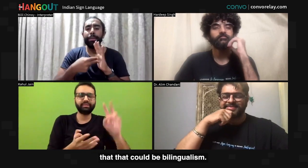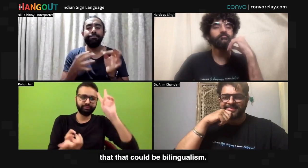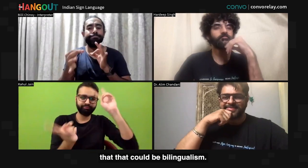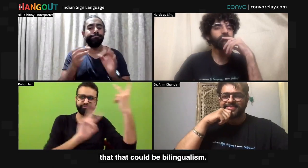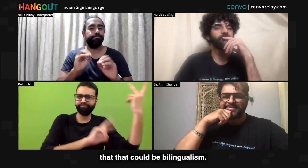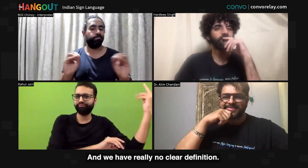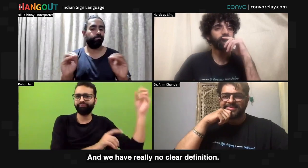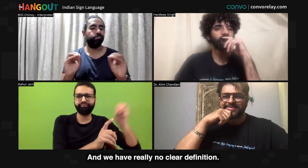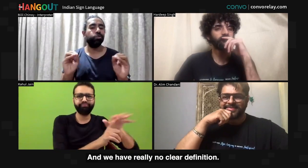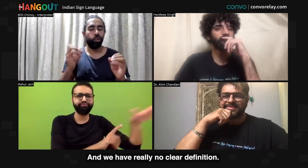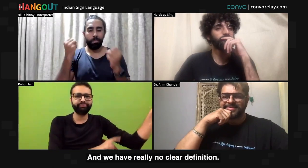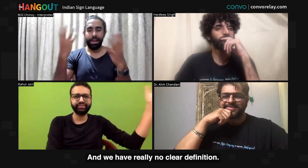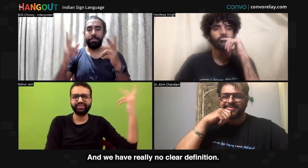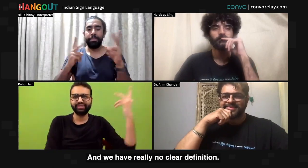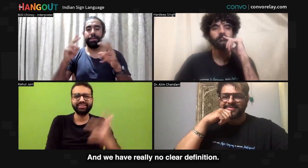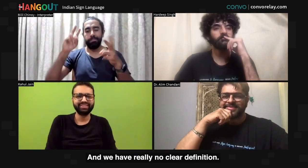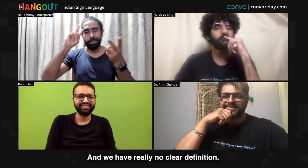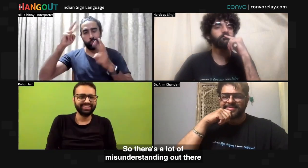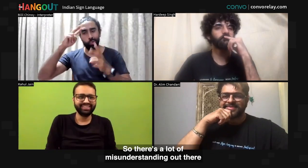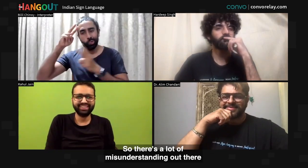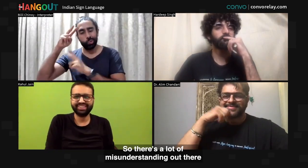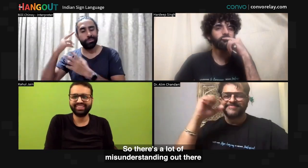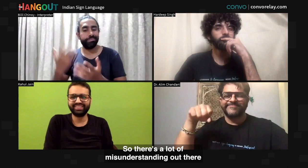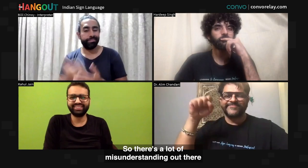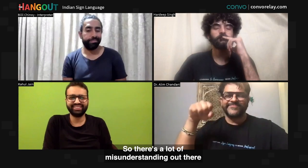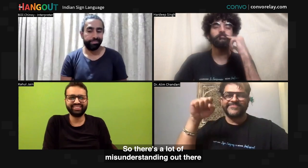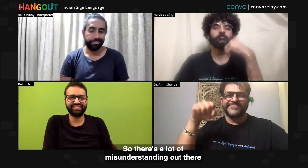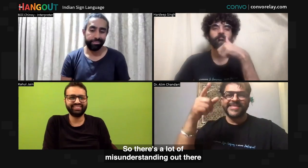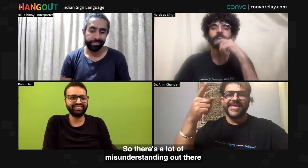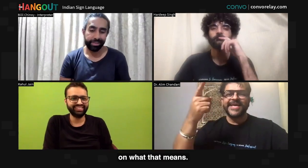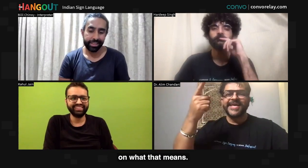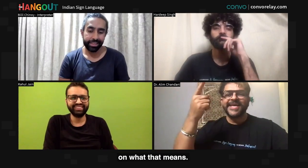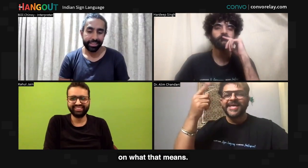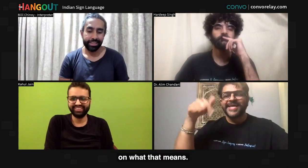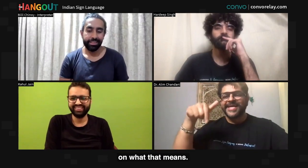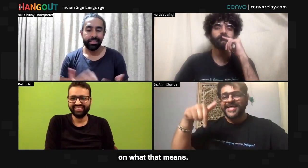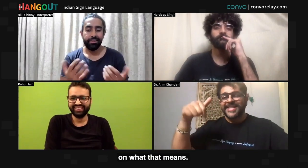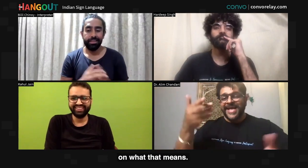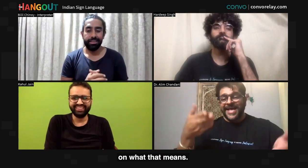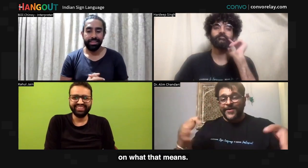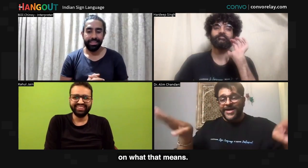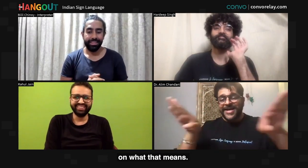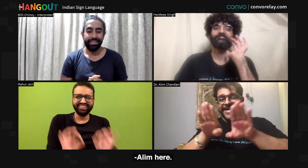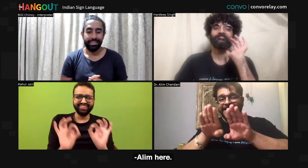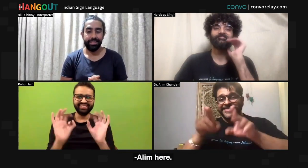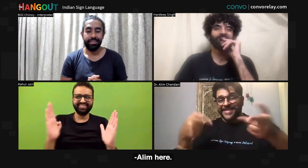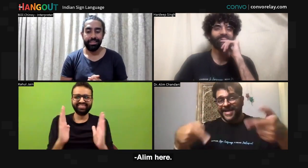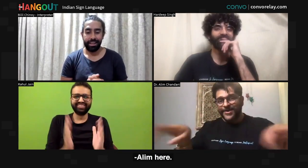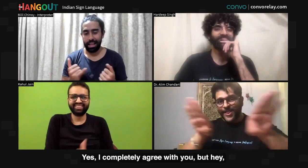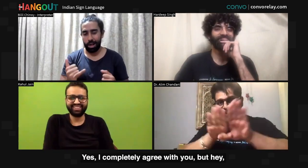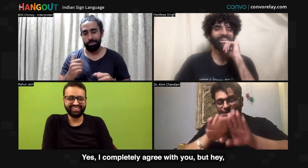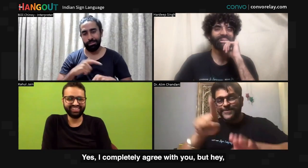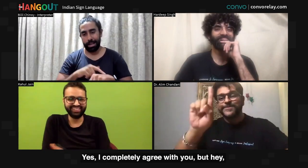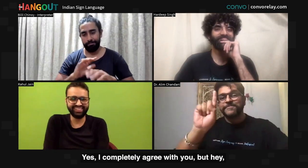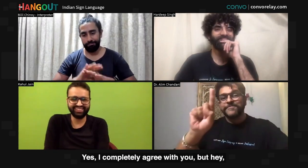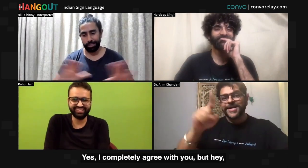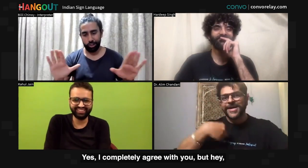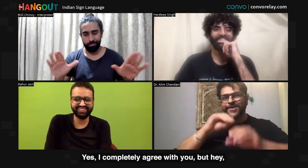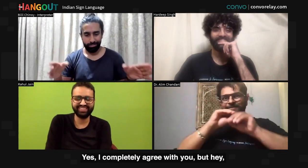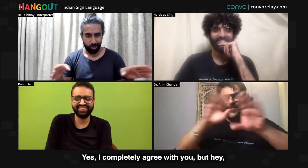bilingualism and we have really no clear definition. So there's a lot of misunderstanding out there on what that means. Alim here. Yes, I completely agree with you, but Hey,